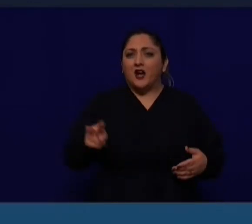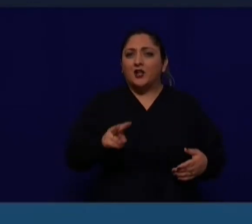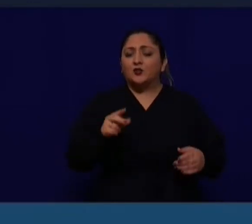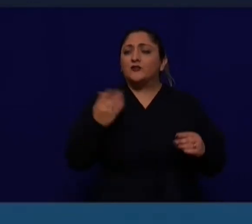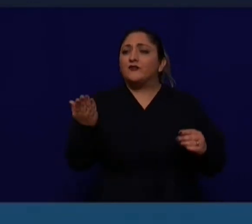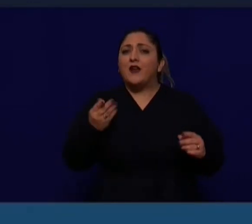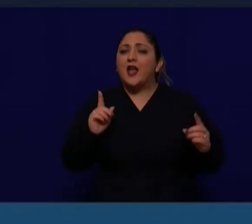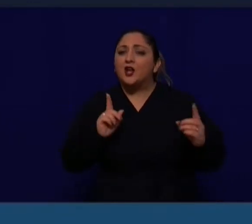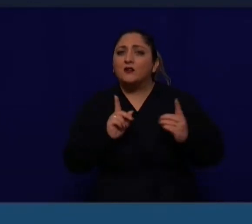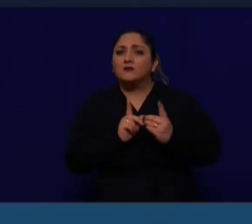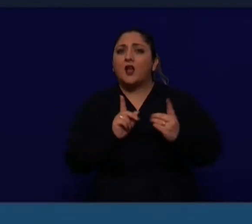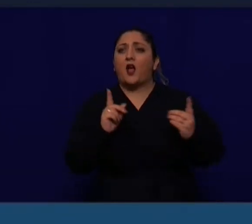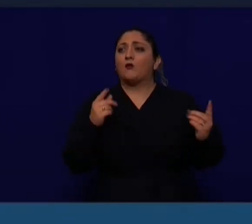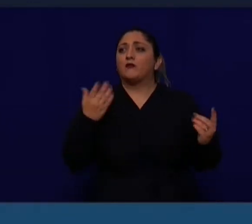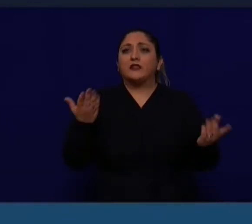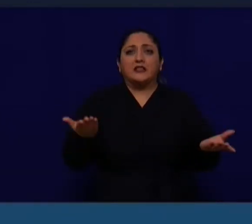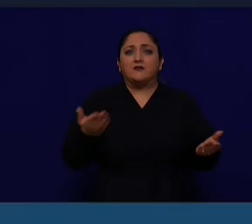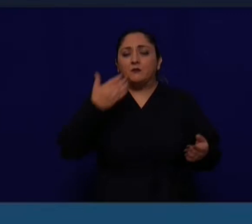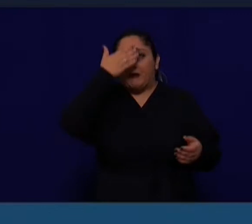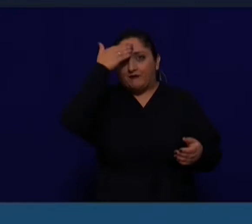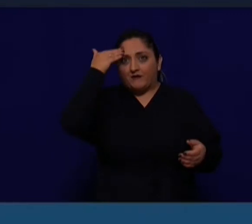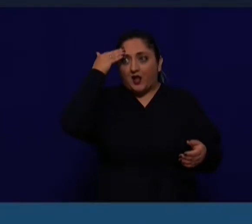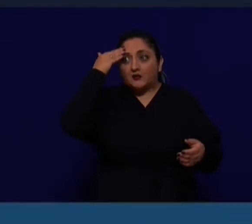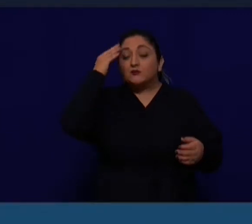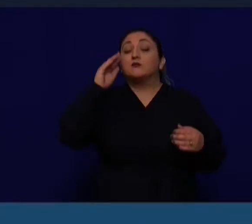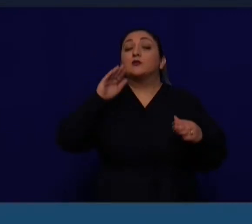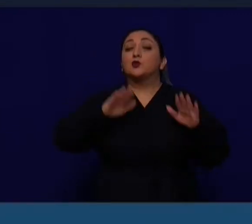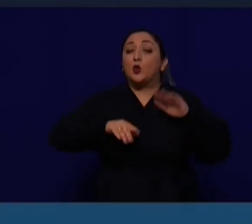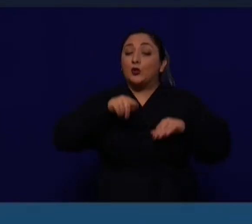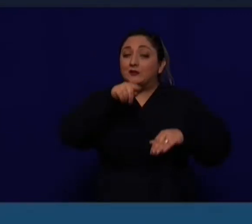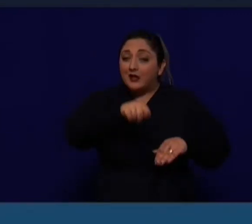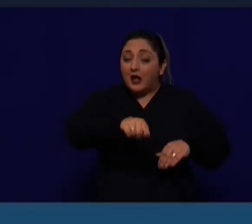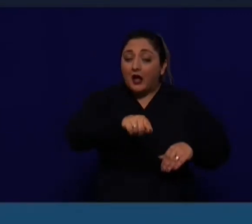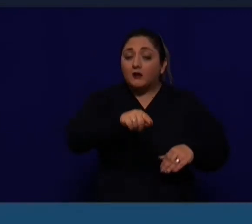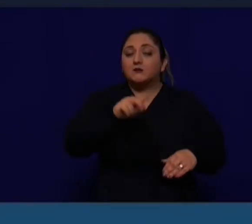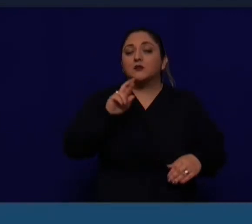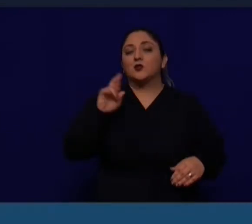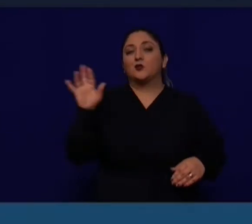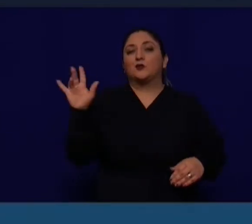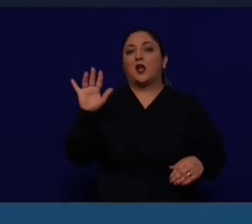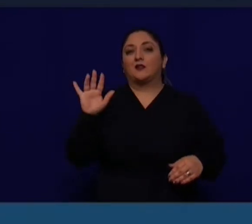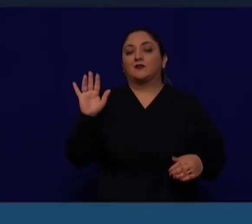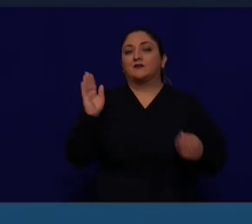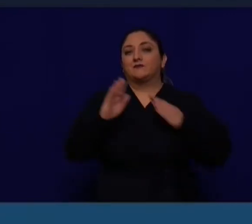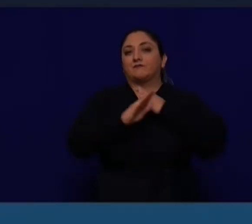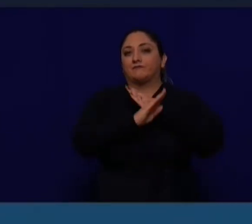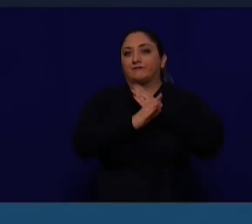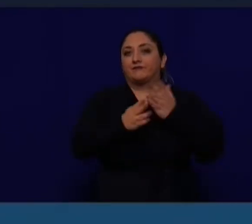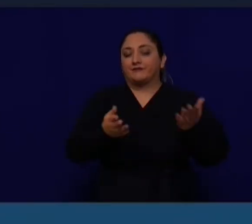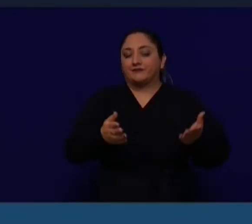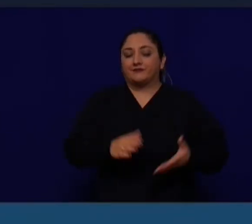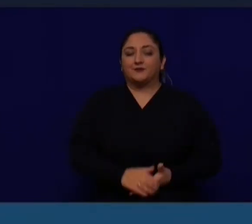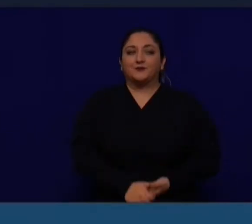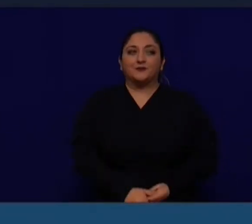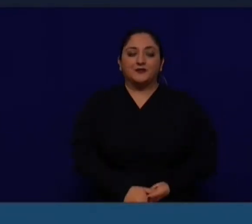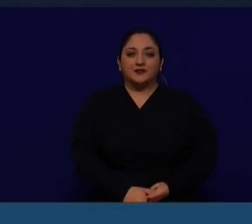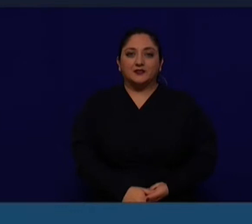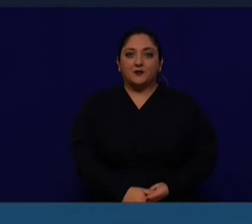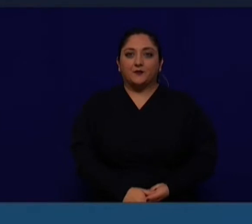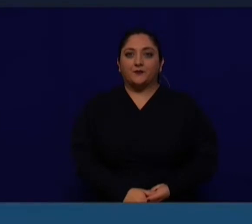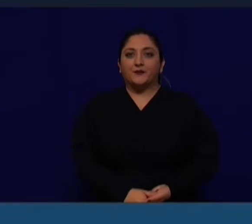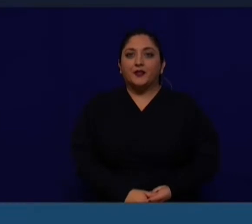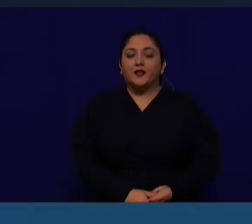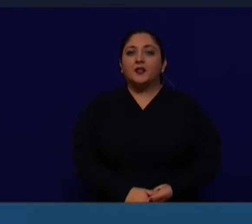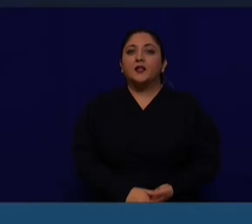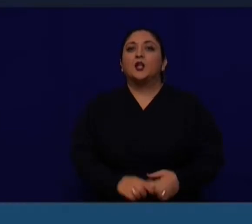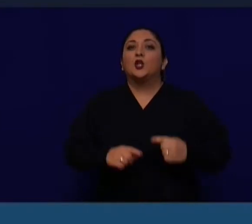fejn huma marru u bbażi tagħha aħna nkunu qegħdin nagħmlu din l-analiżi. Fuq il-households kif qed tajjeb inti u anke l-graphs u